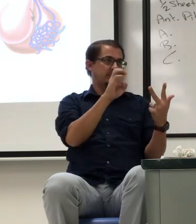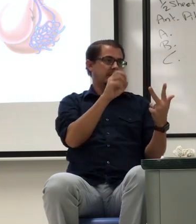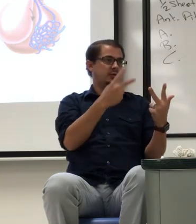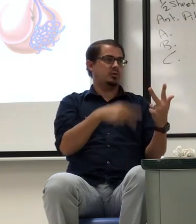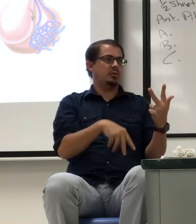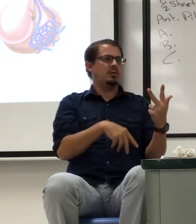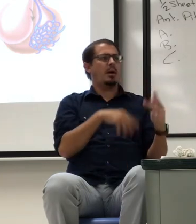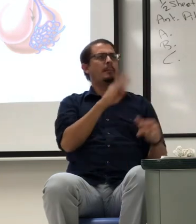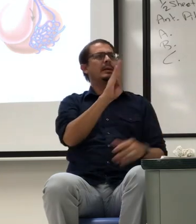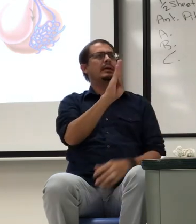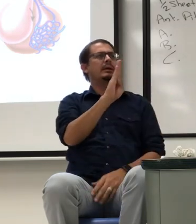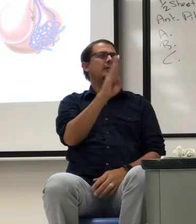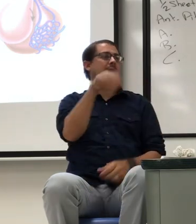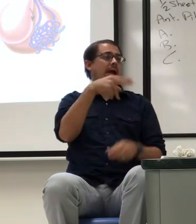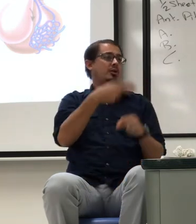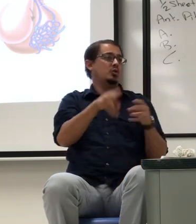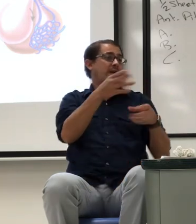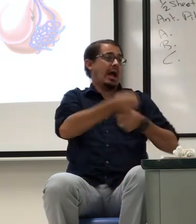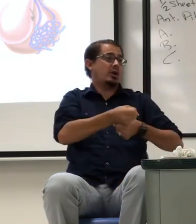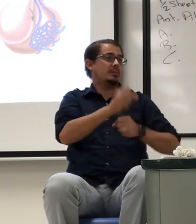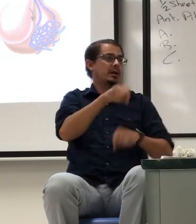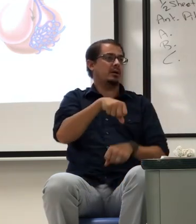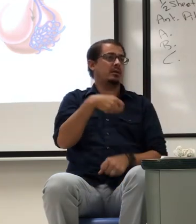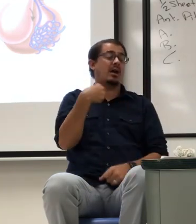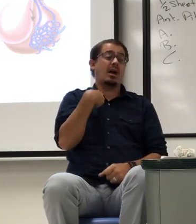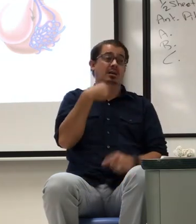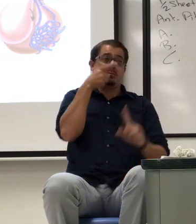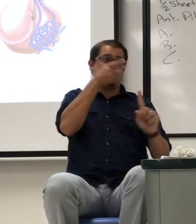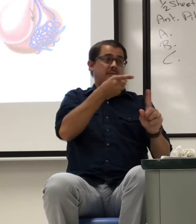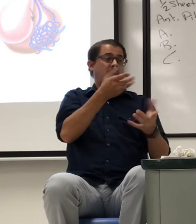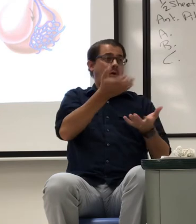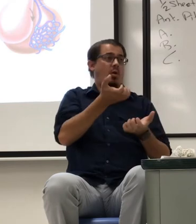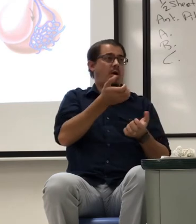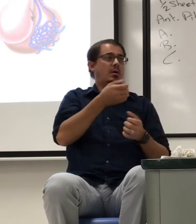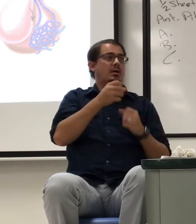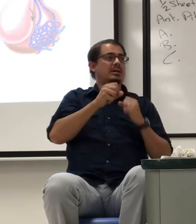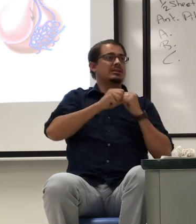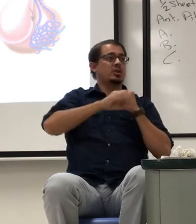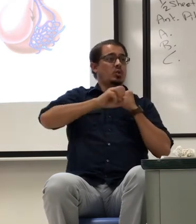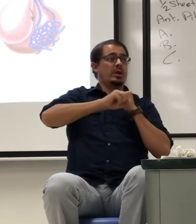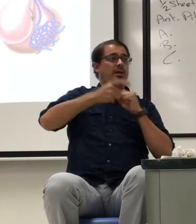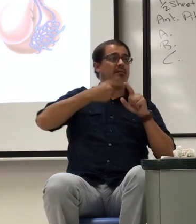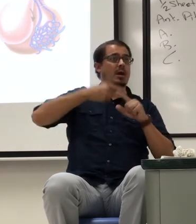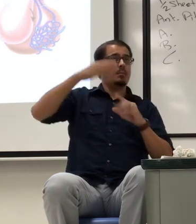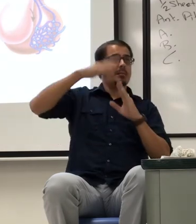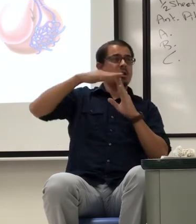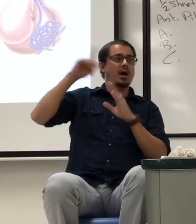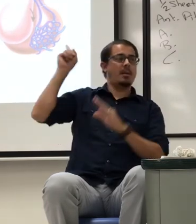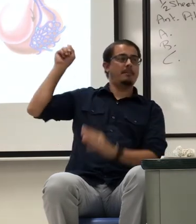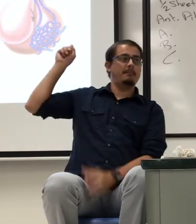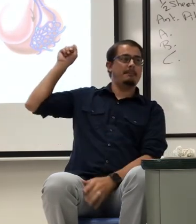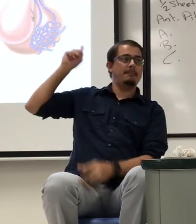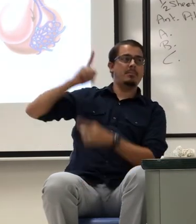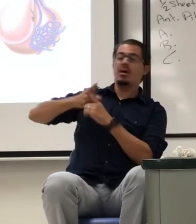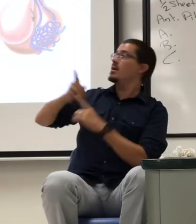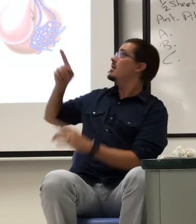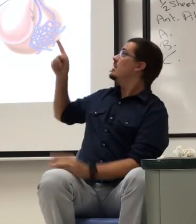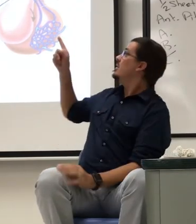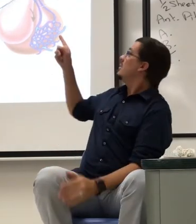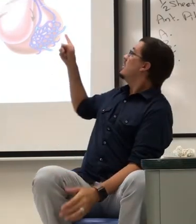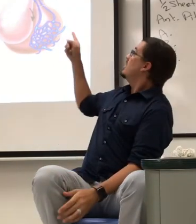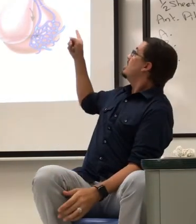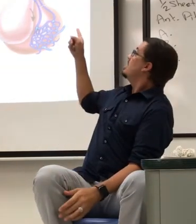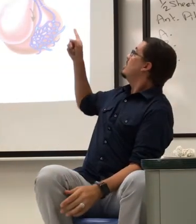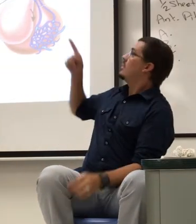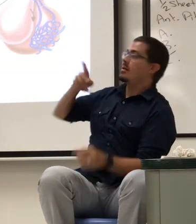You can use the acronyms. I was going for the ones that are secreted from up here, right?